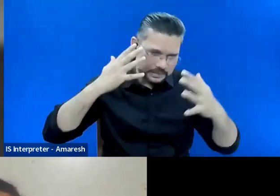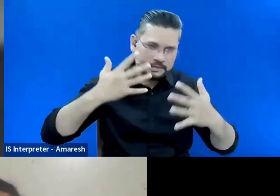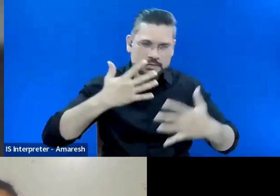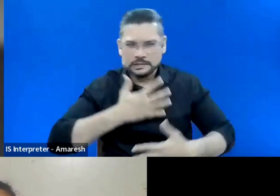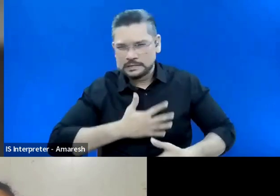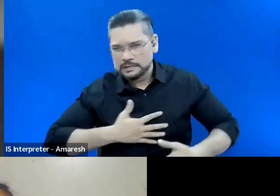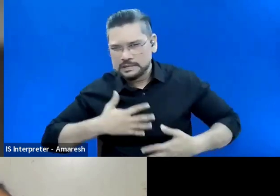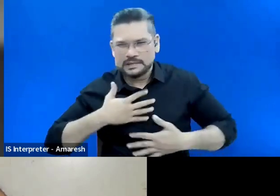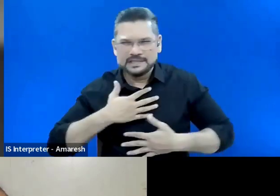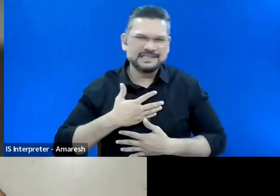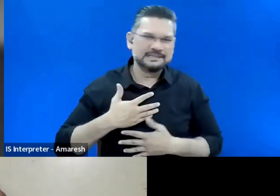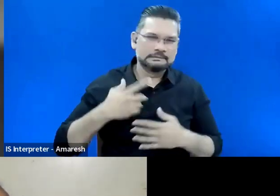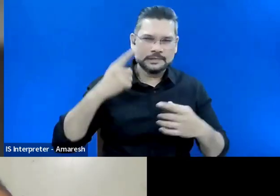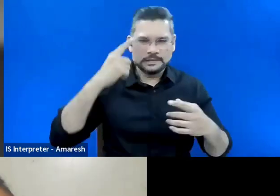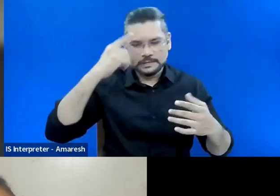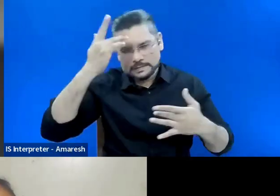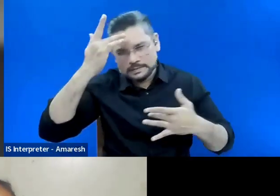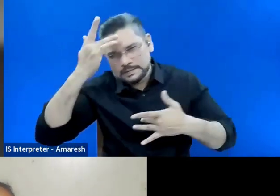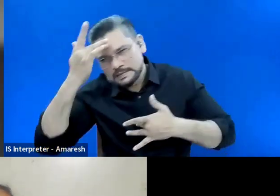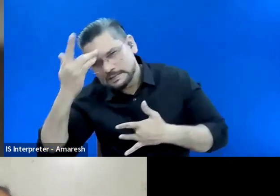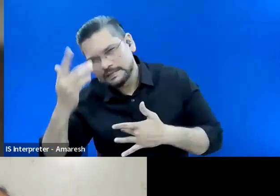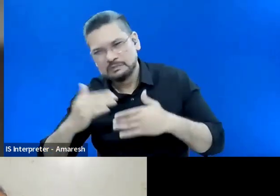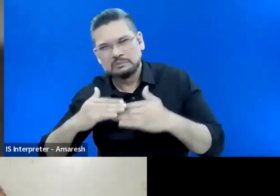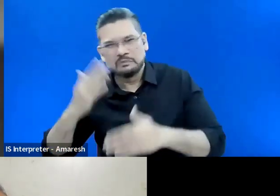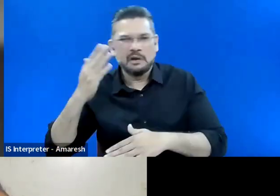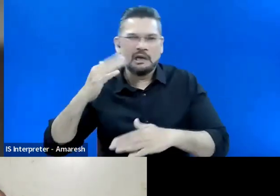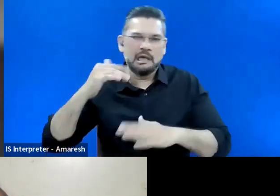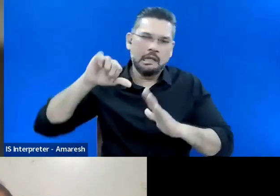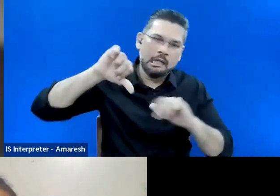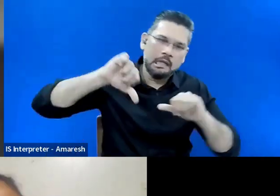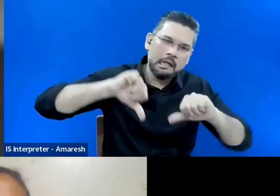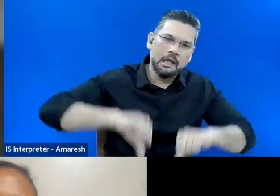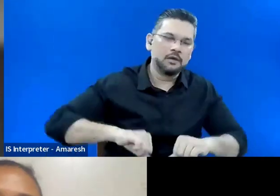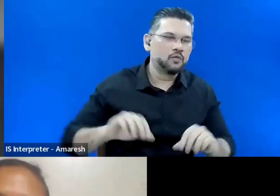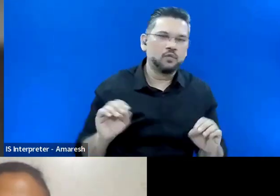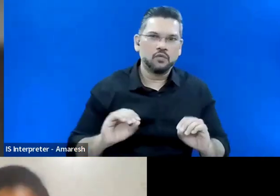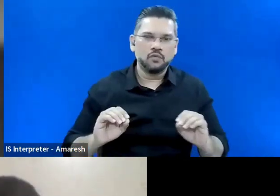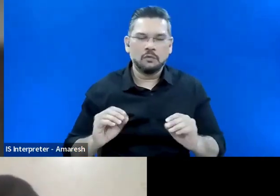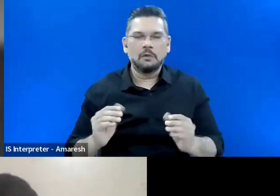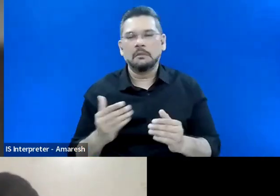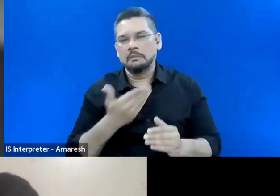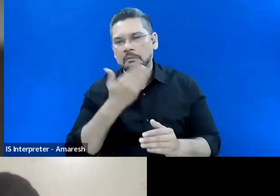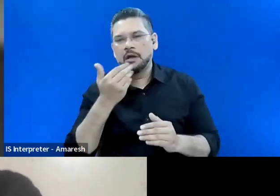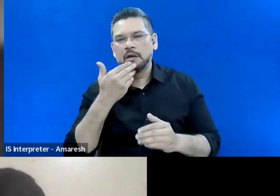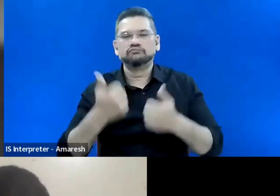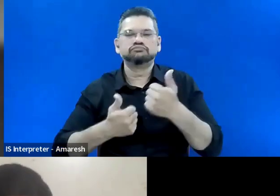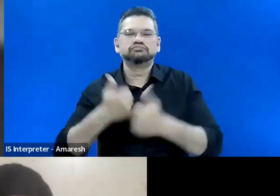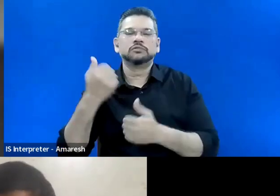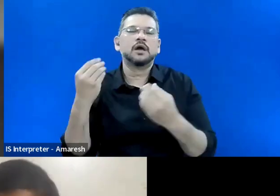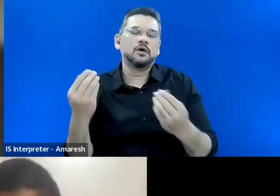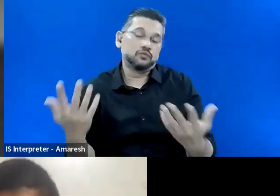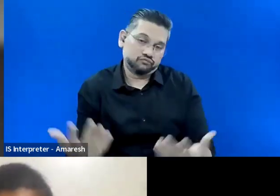what, you know, make things, make life worse for them with the current system that we have.